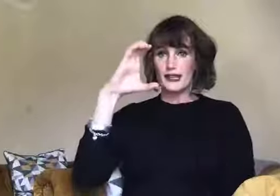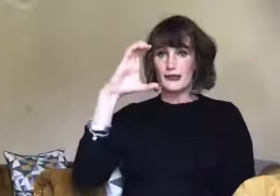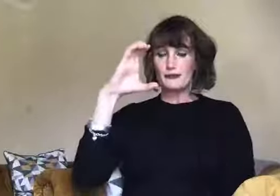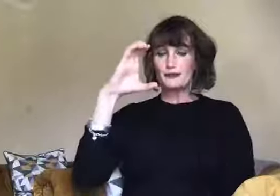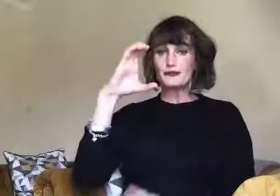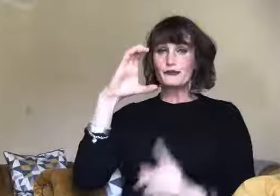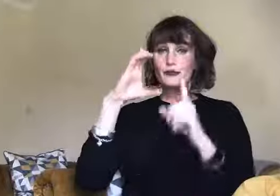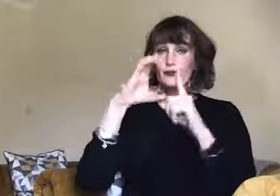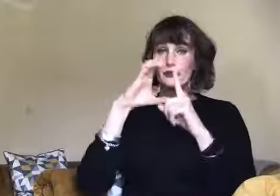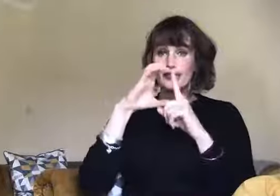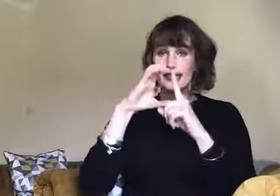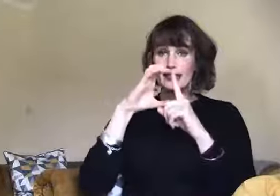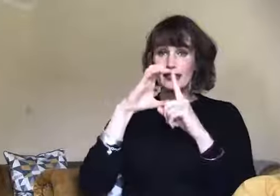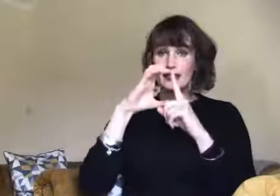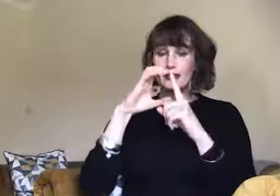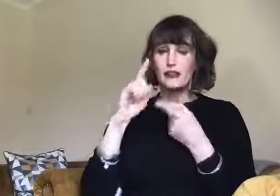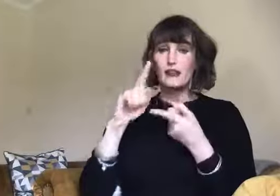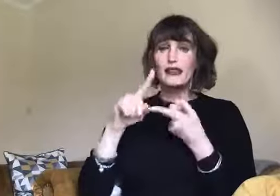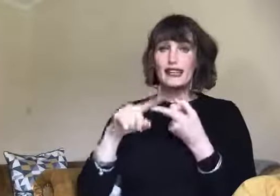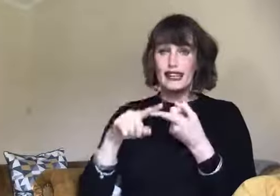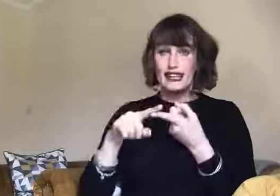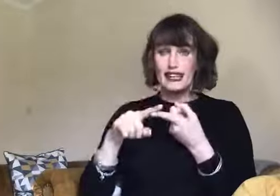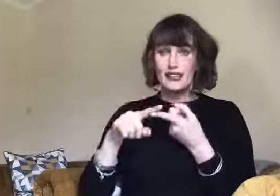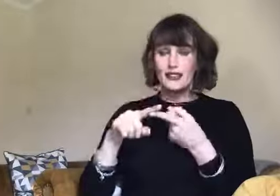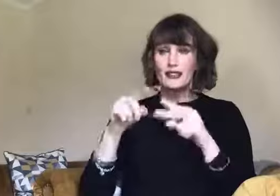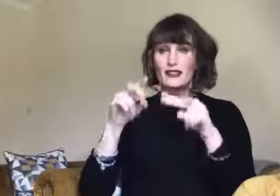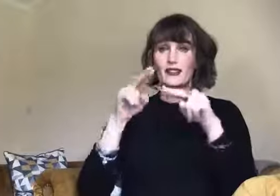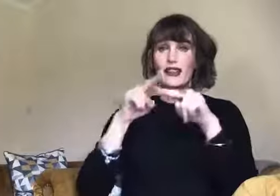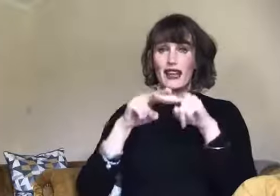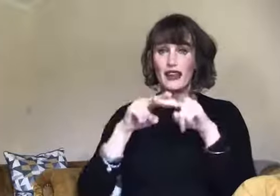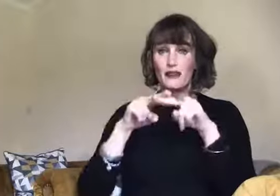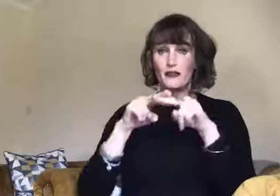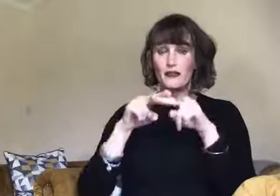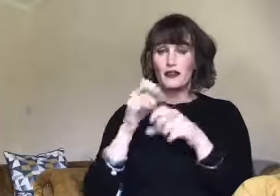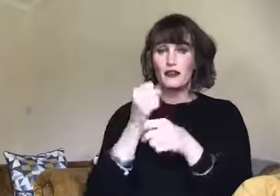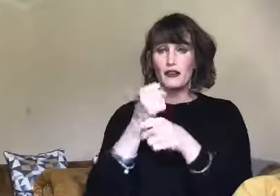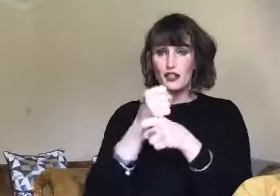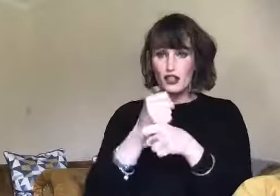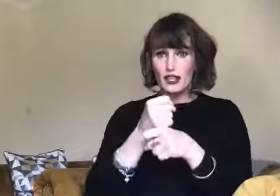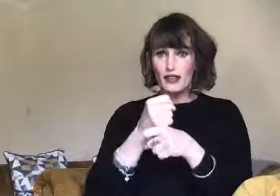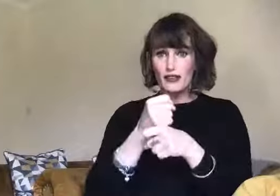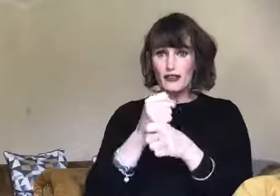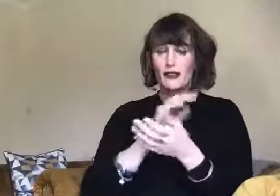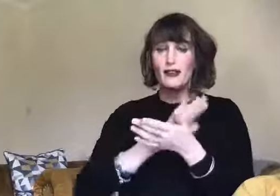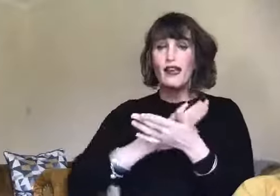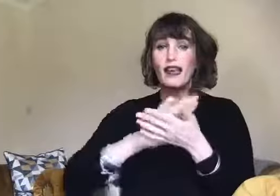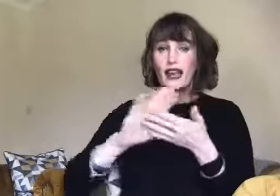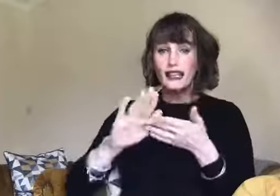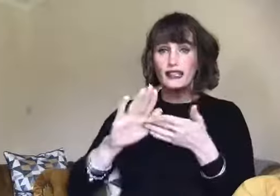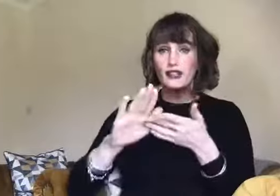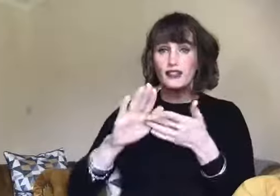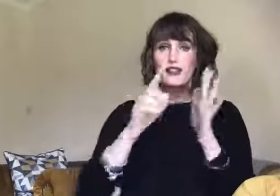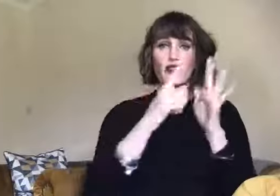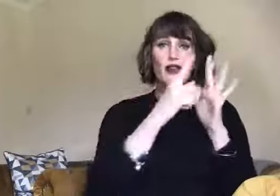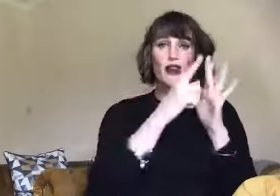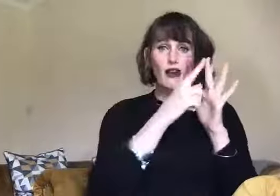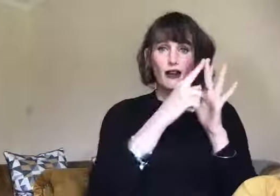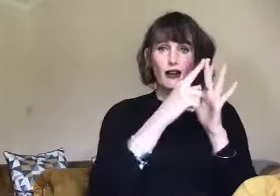C, D, E, F, G, H,